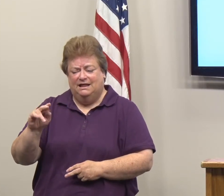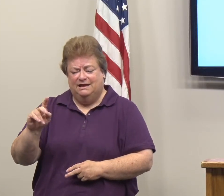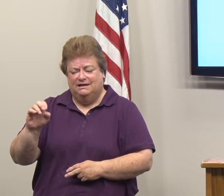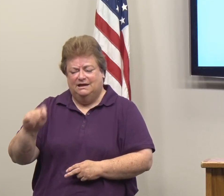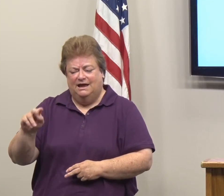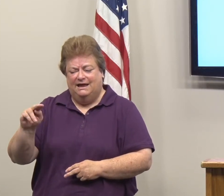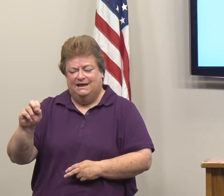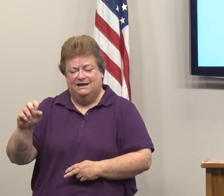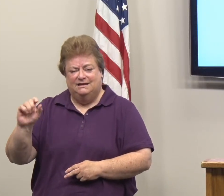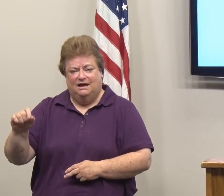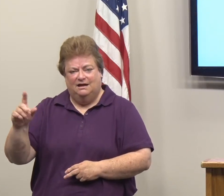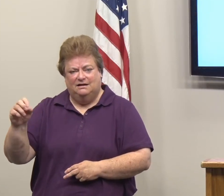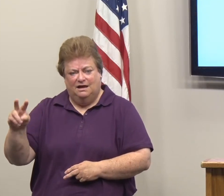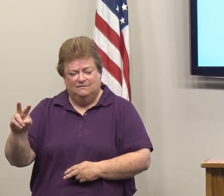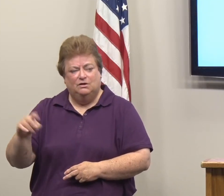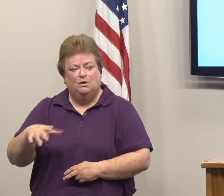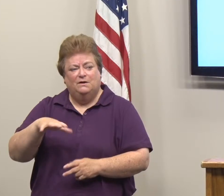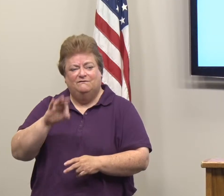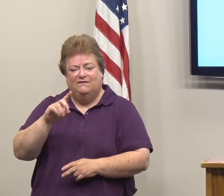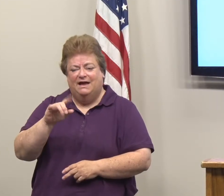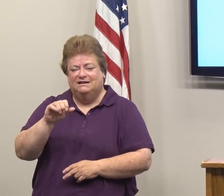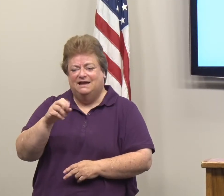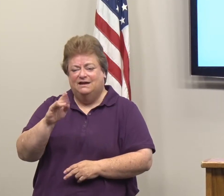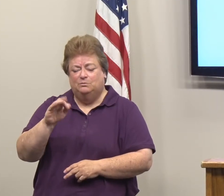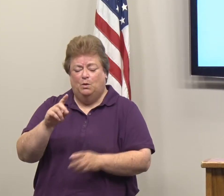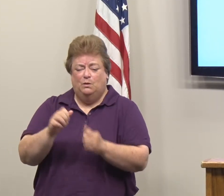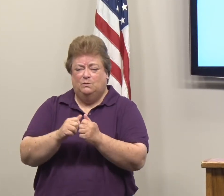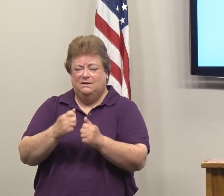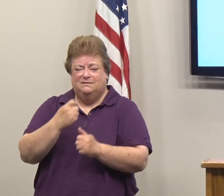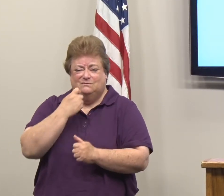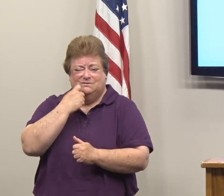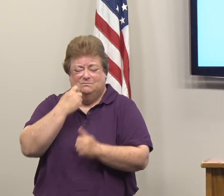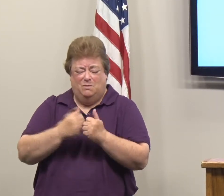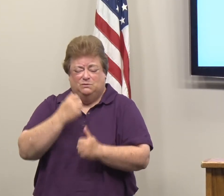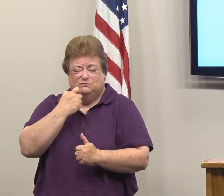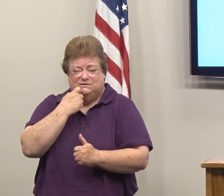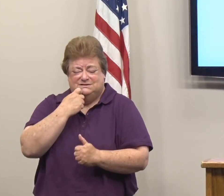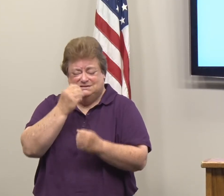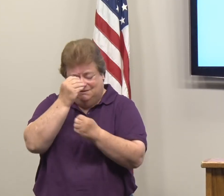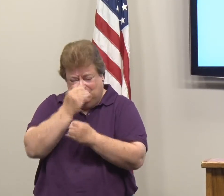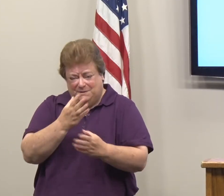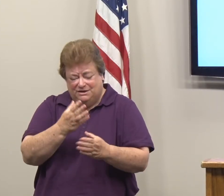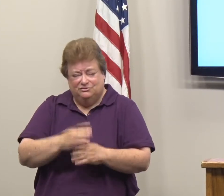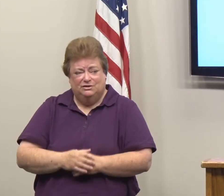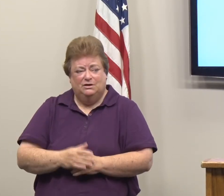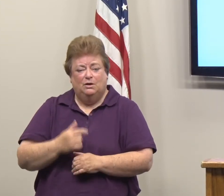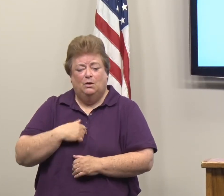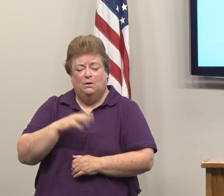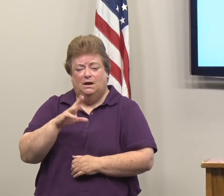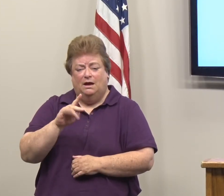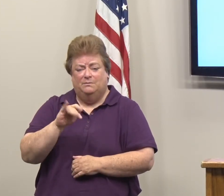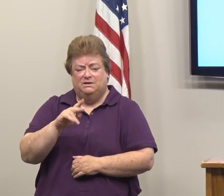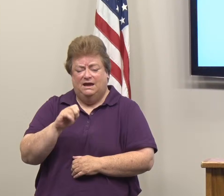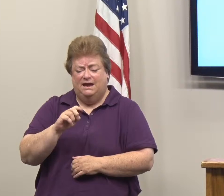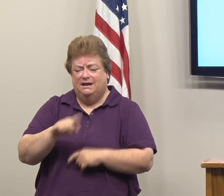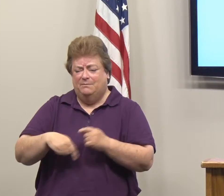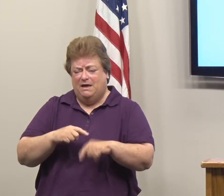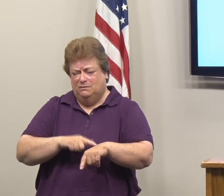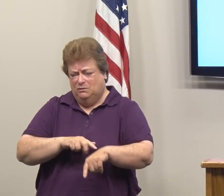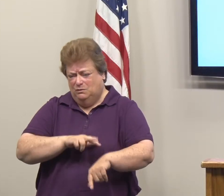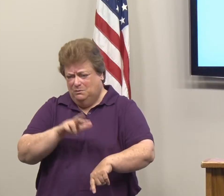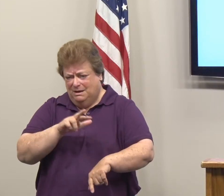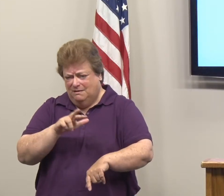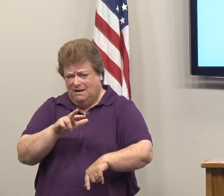covid19.lincoln.ne.gov, where you will find a dashboard with the latest COVID-19 data and information. We update that dashboard at about 3